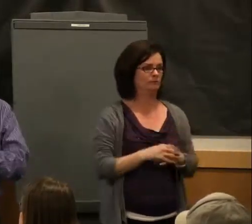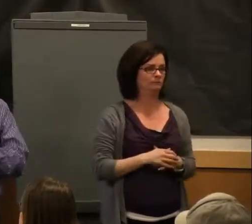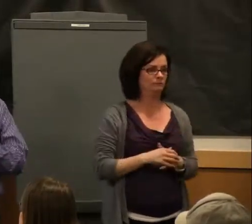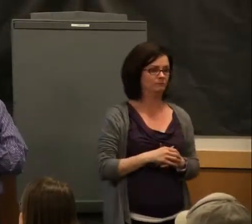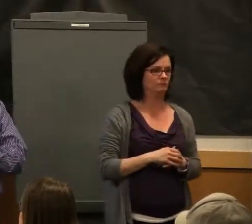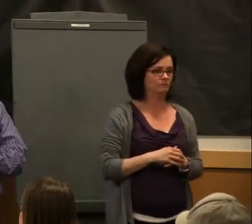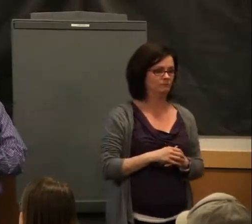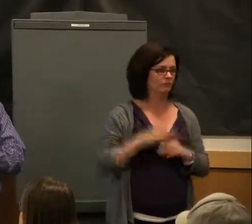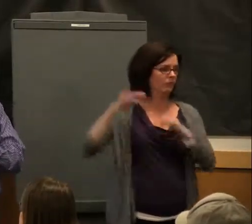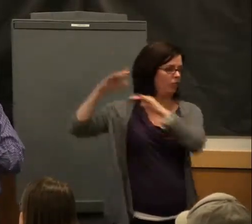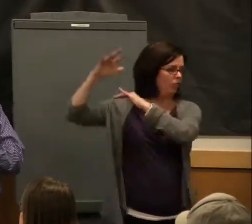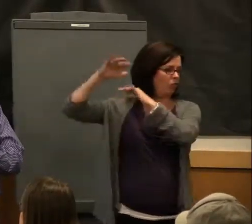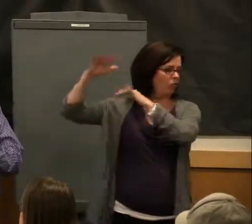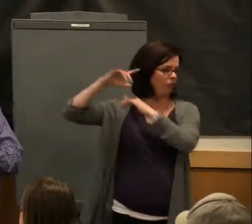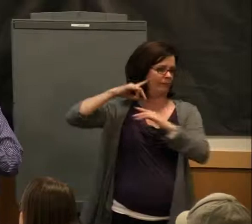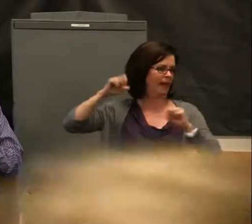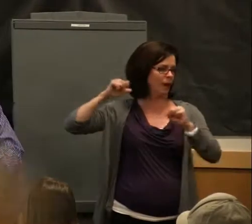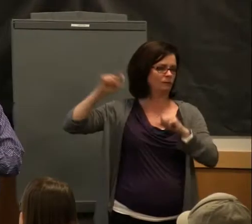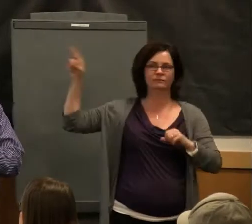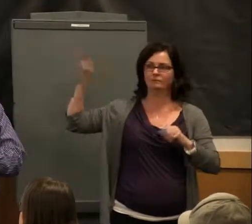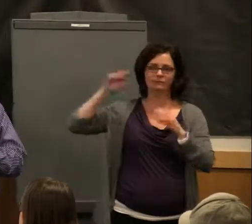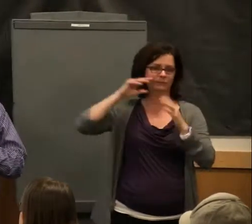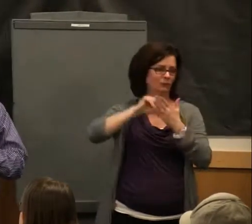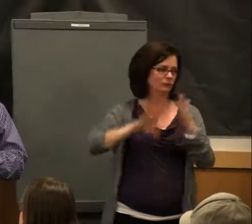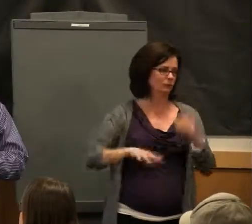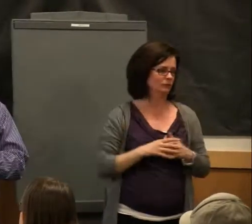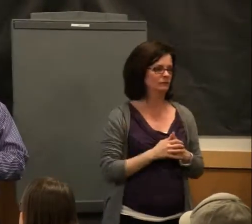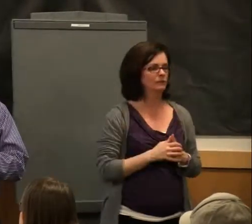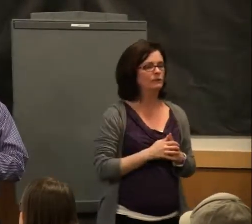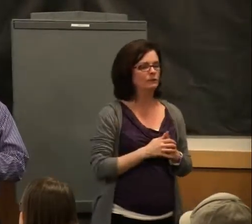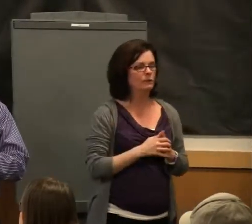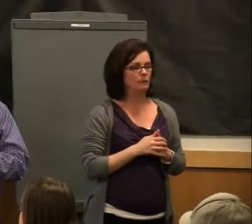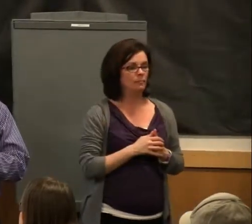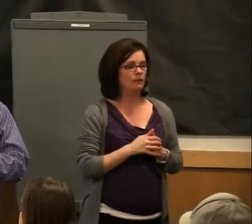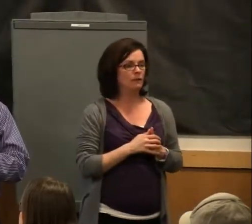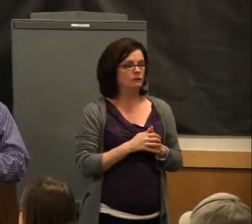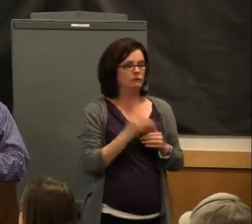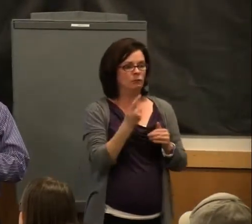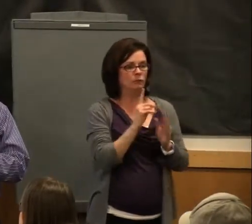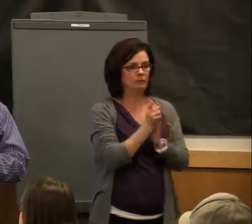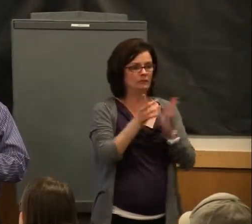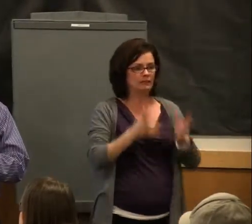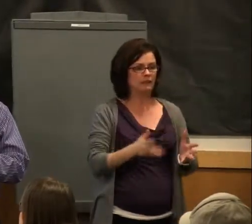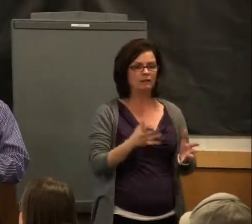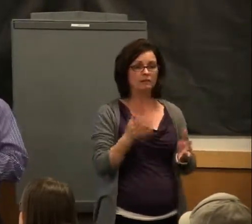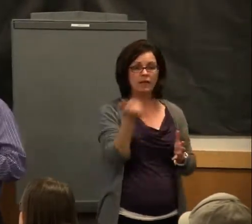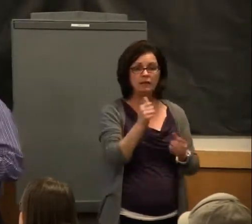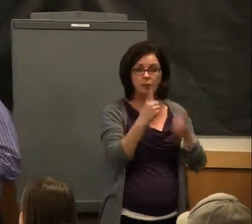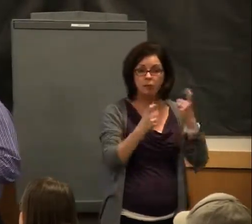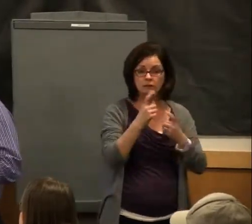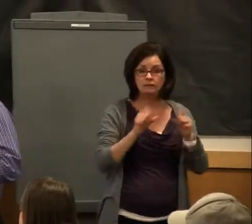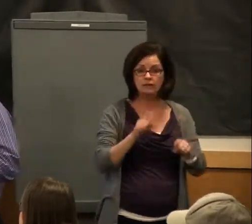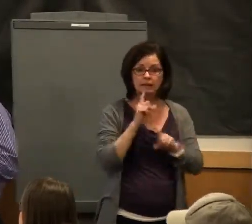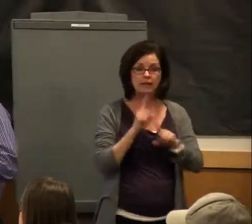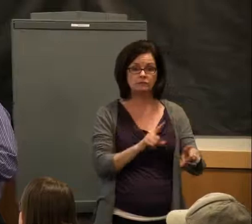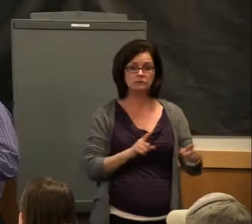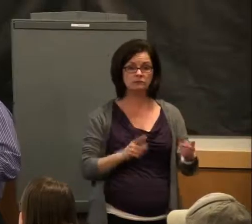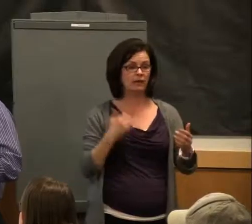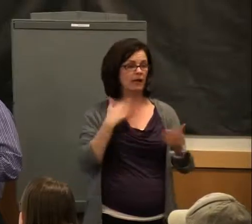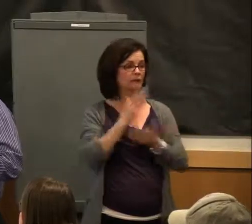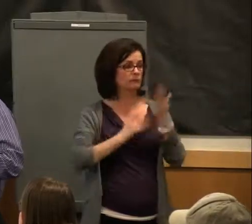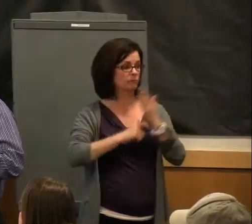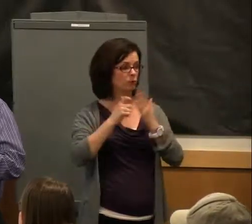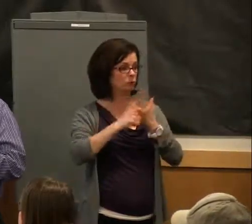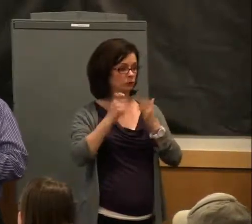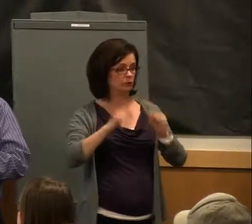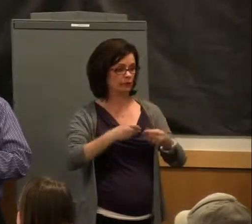All right, we just have a few minutes left, so let me open the floor here if you have any questions that I can answer for you. I do have some